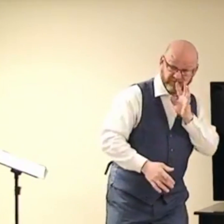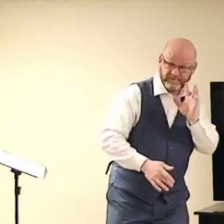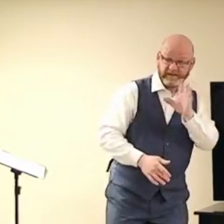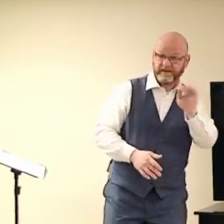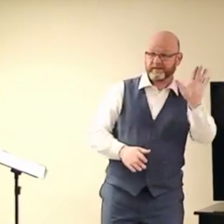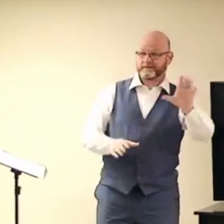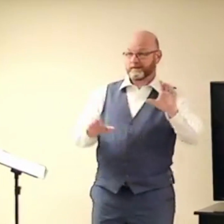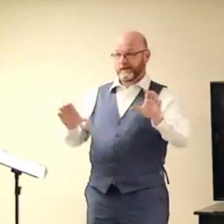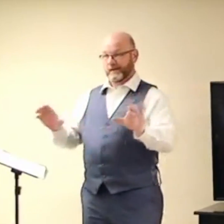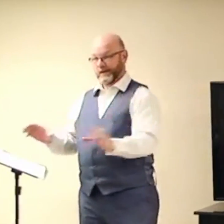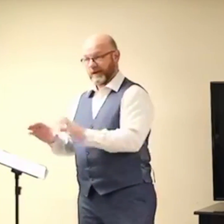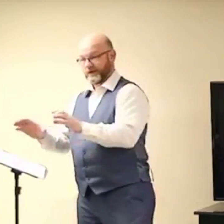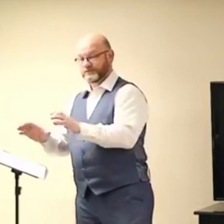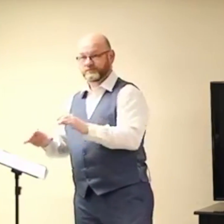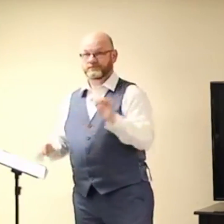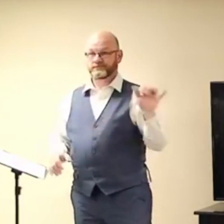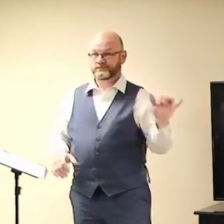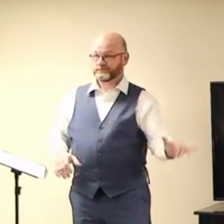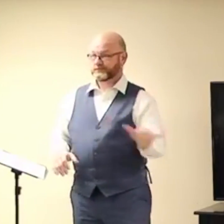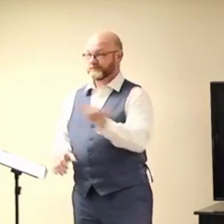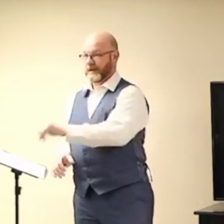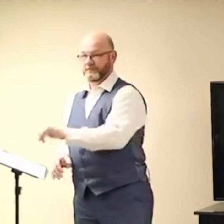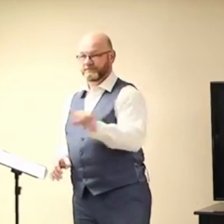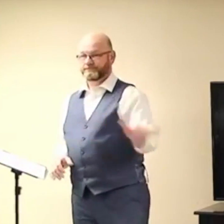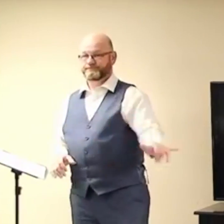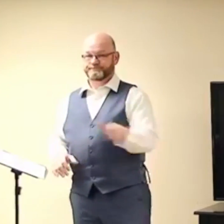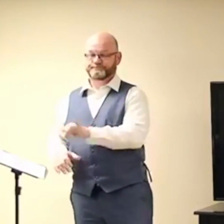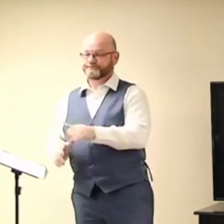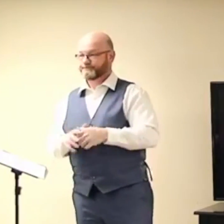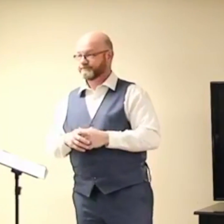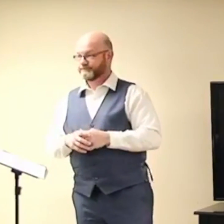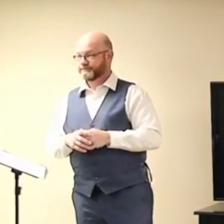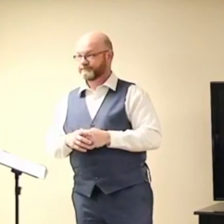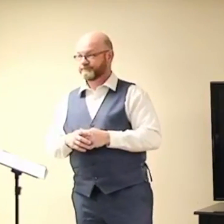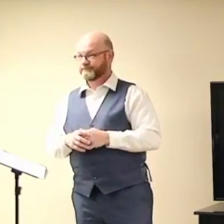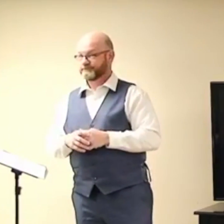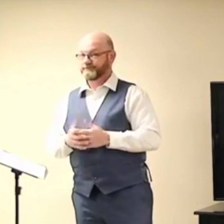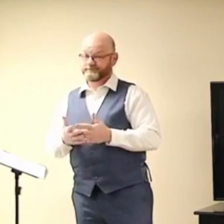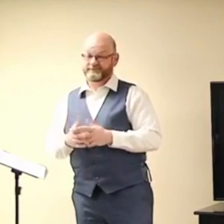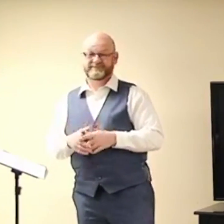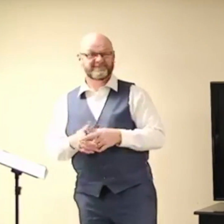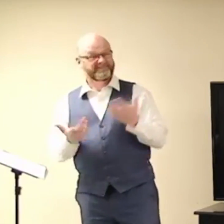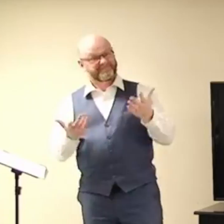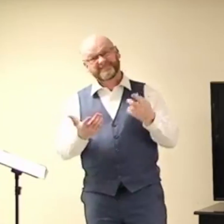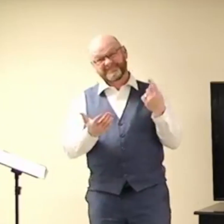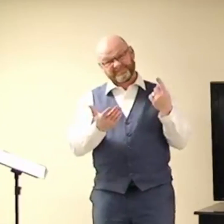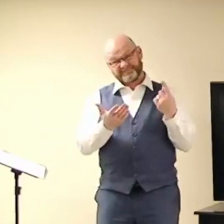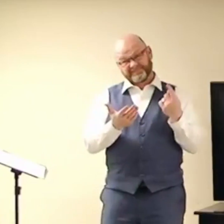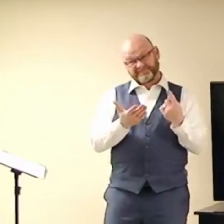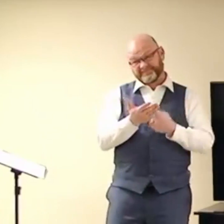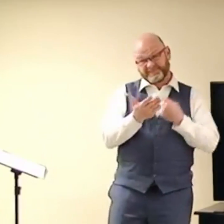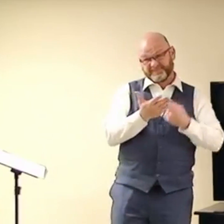So Christ's actions and his speech, his teachings, align with one another.